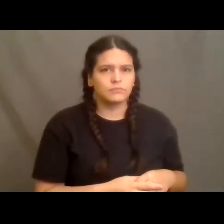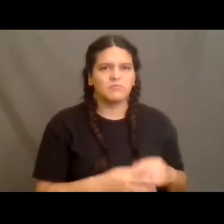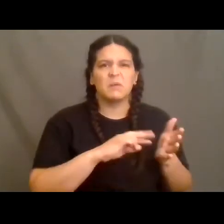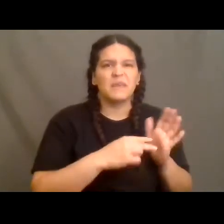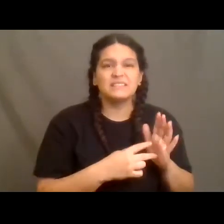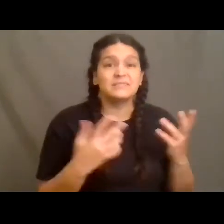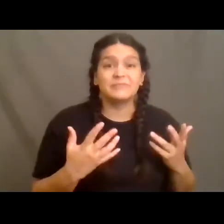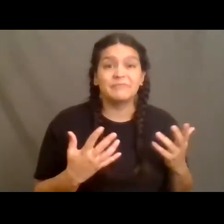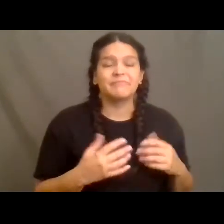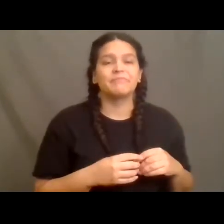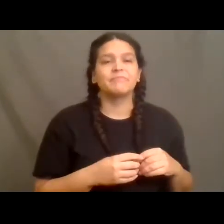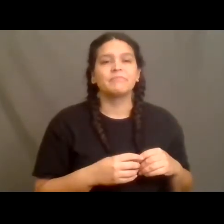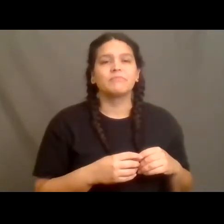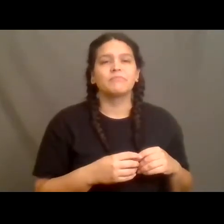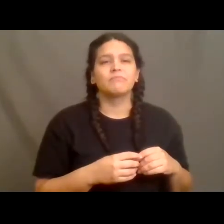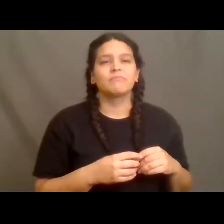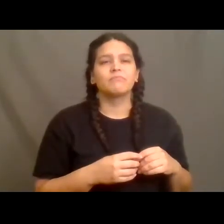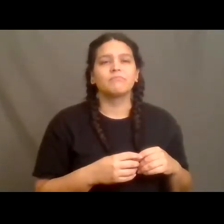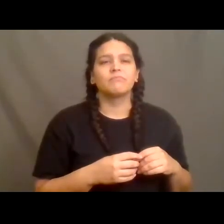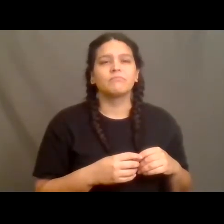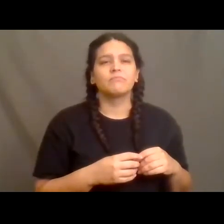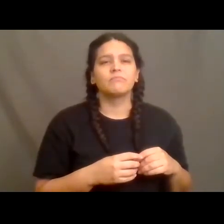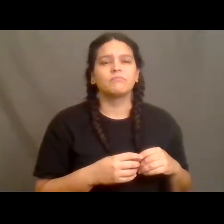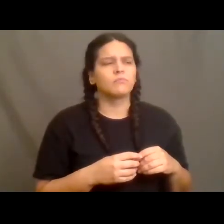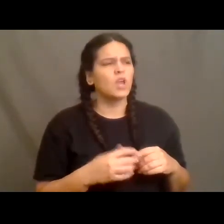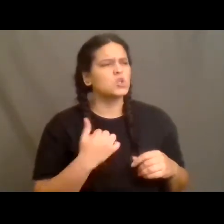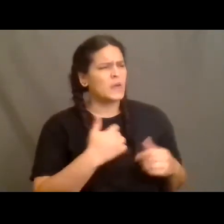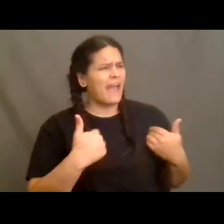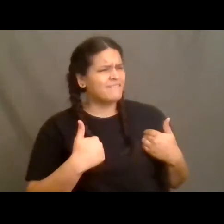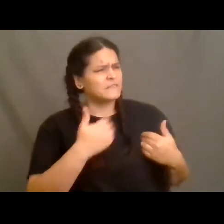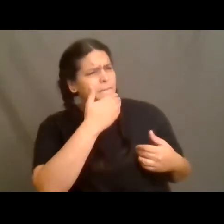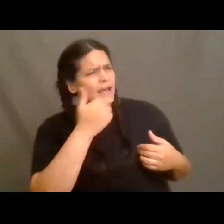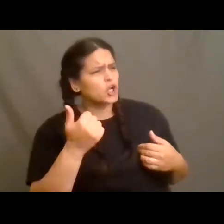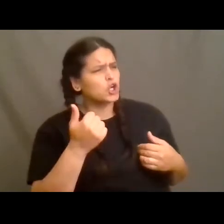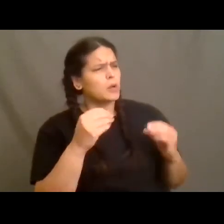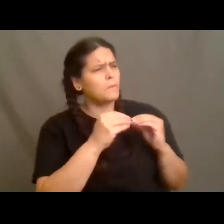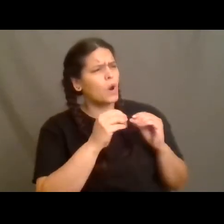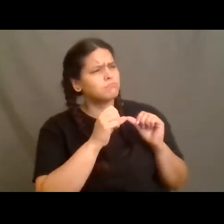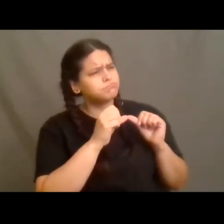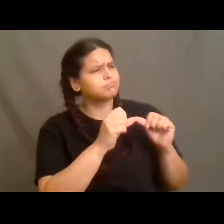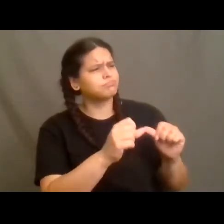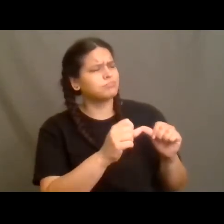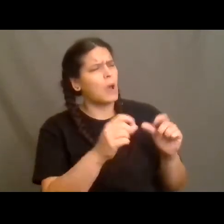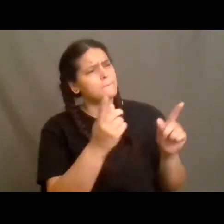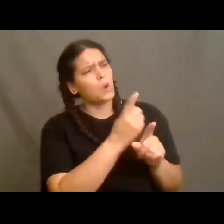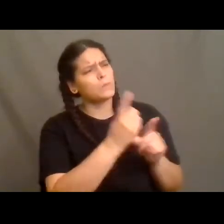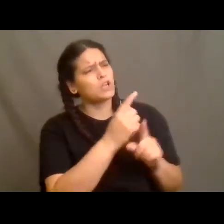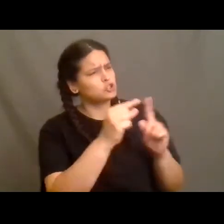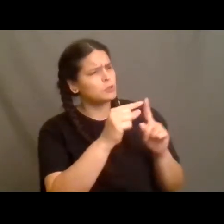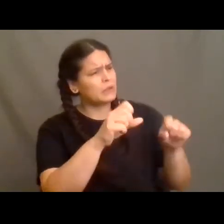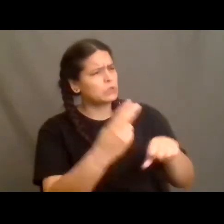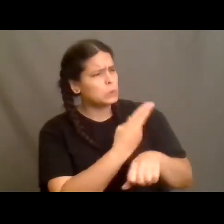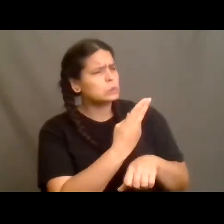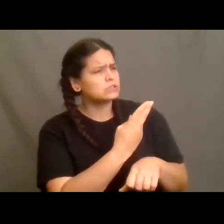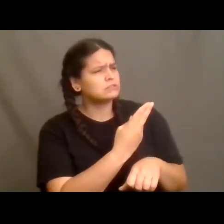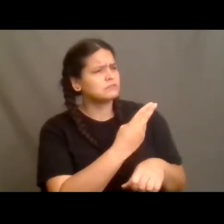you know, is there a more enduring term that we can identify